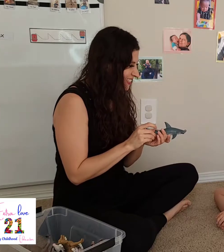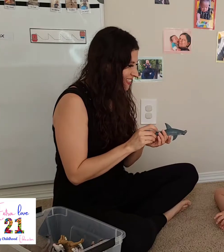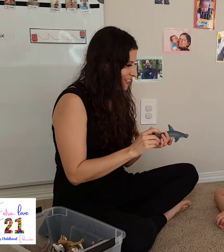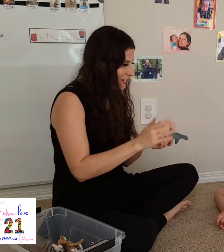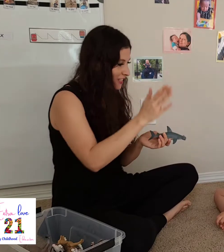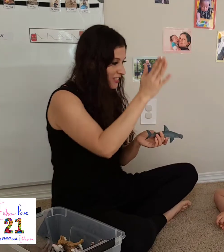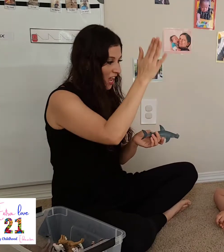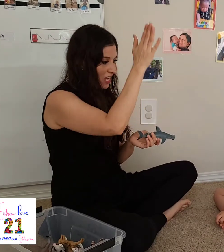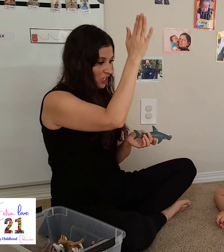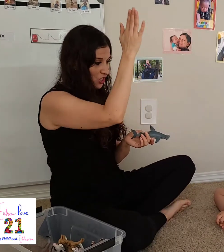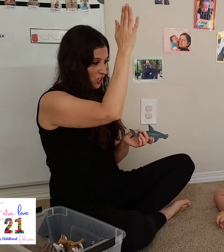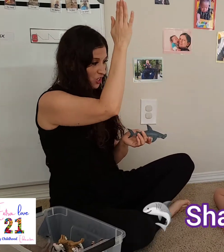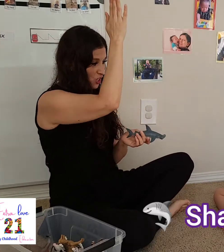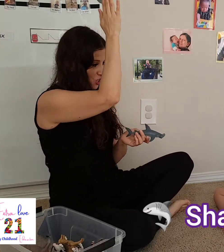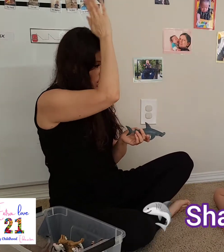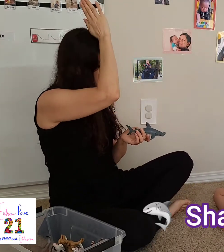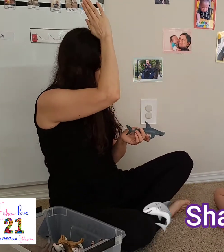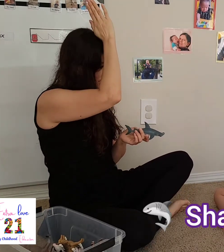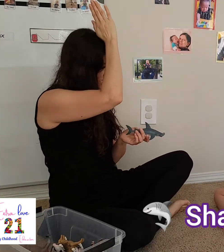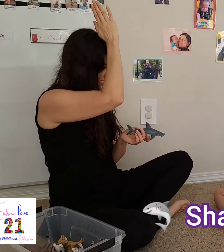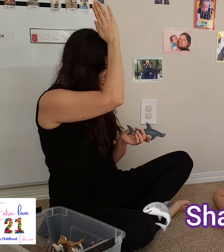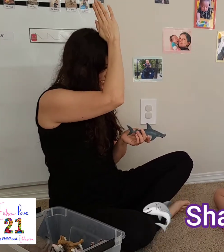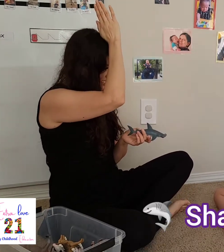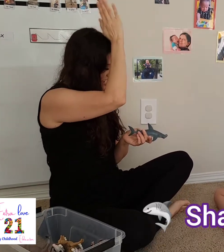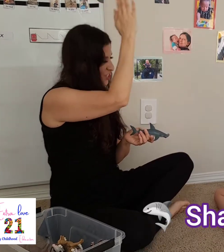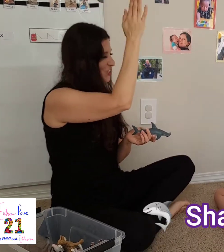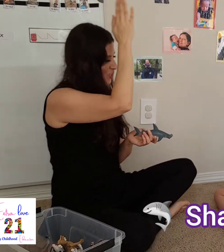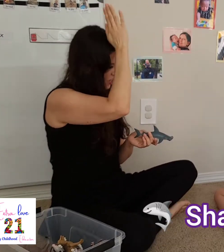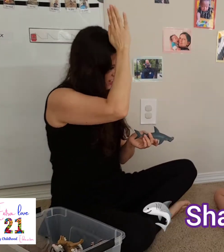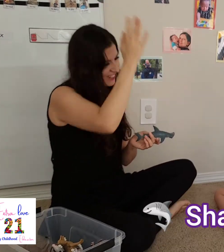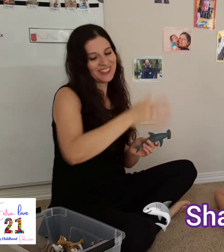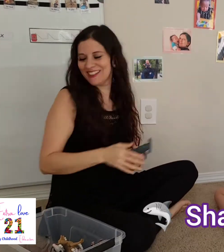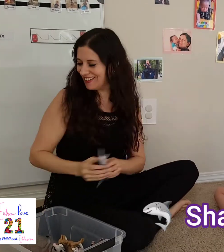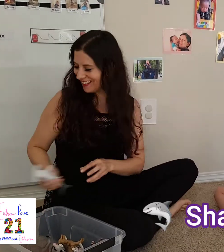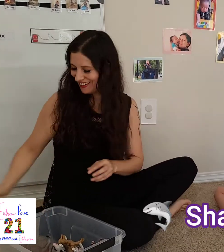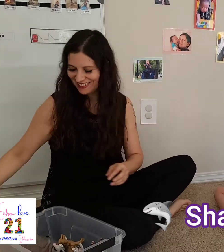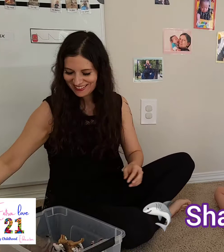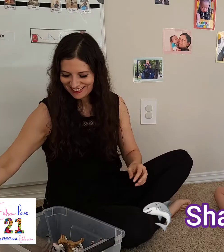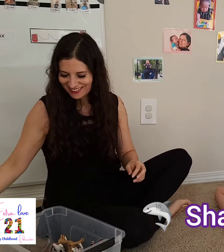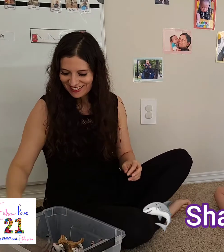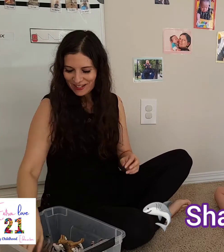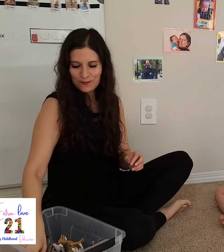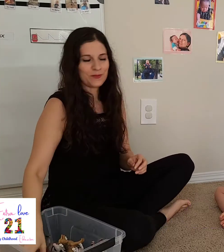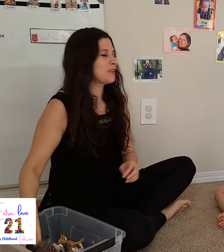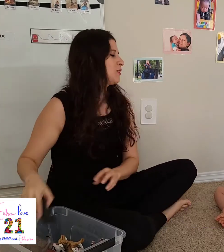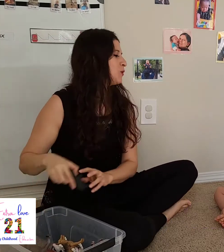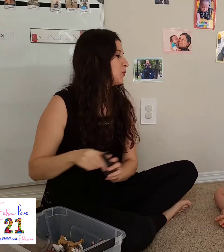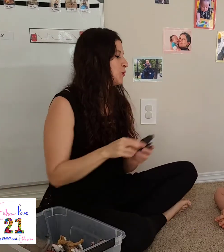It's a... Shirk. Shirk. Ooh.